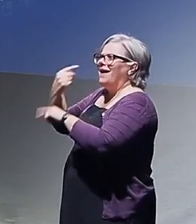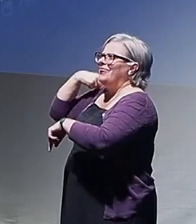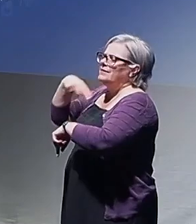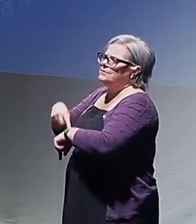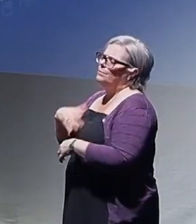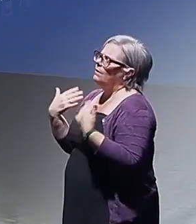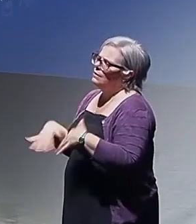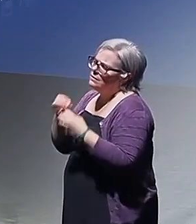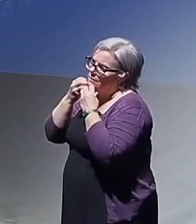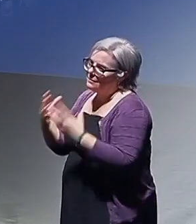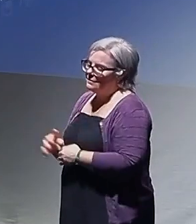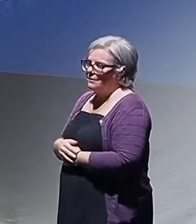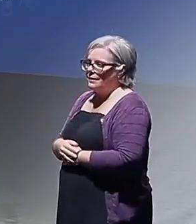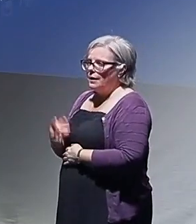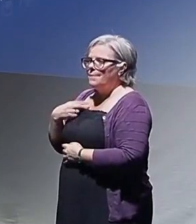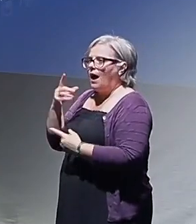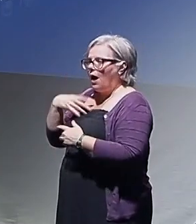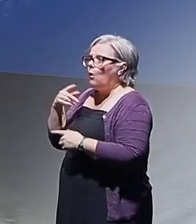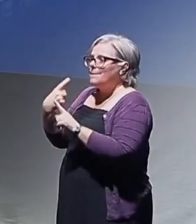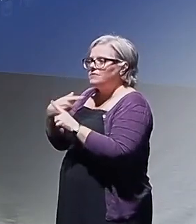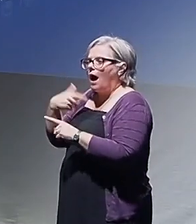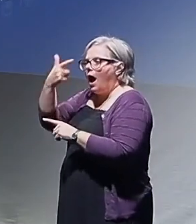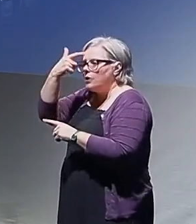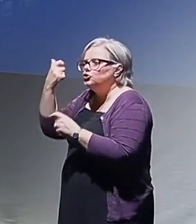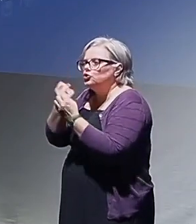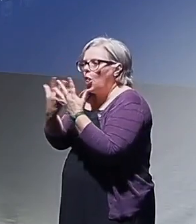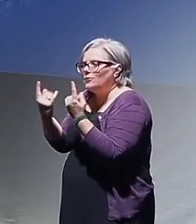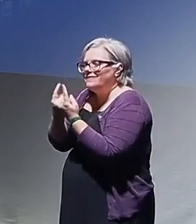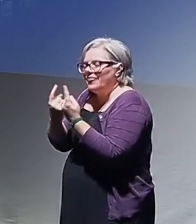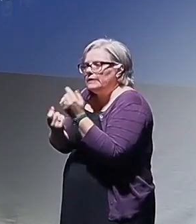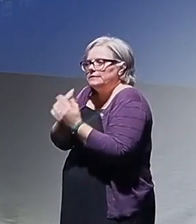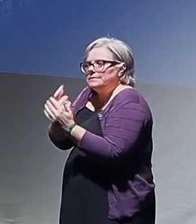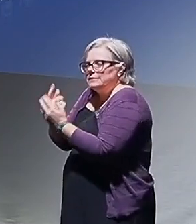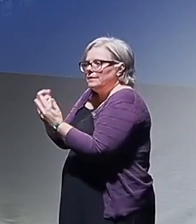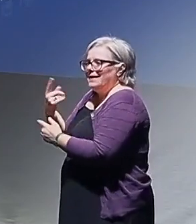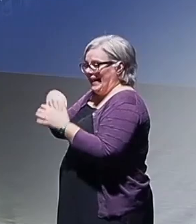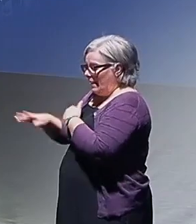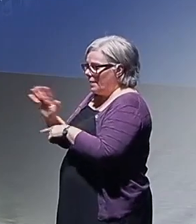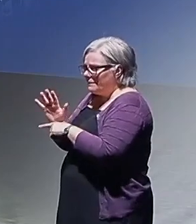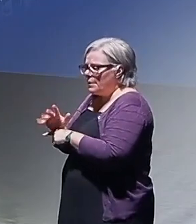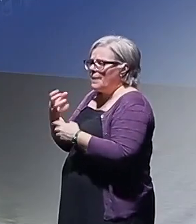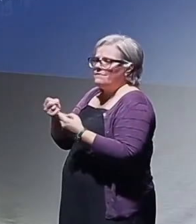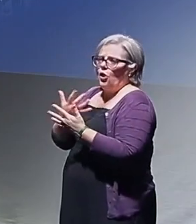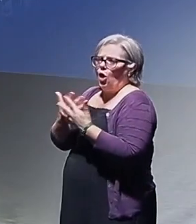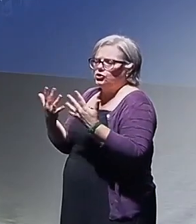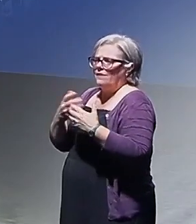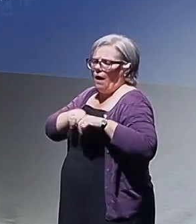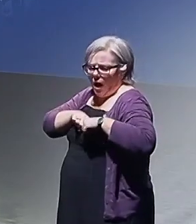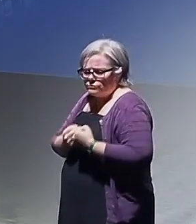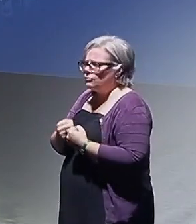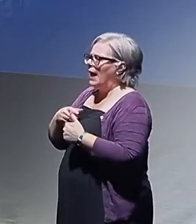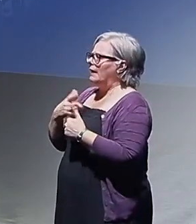because I understood so many themes. There's so much heartbreak, loss,